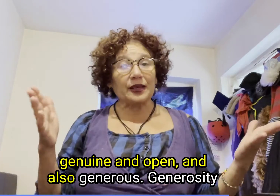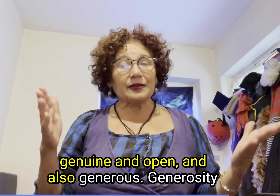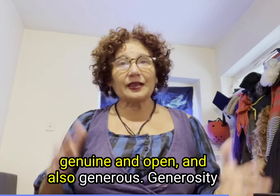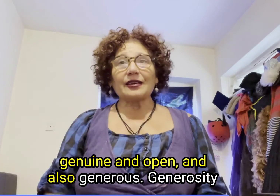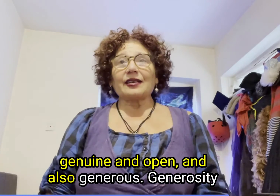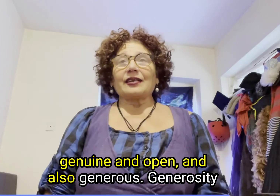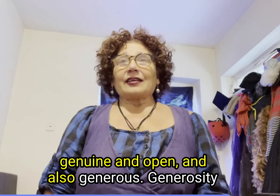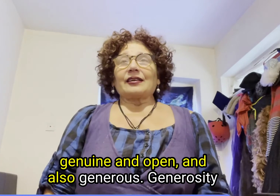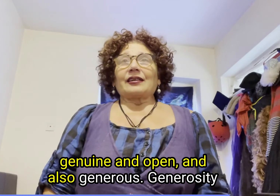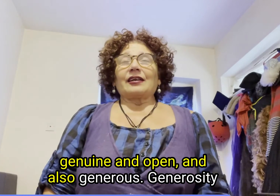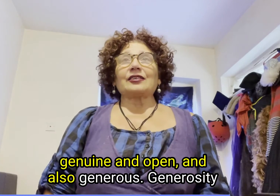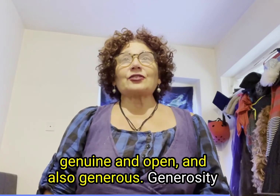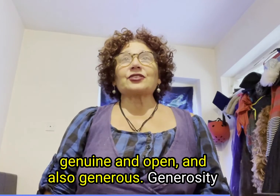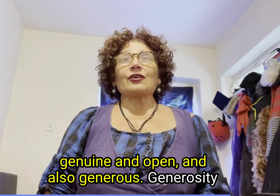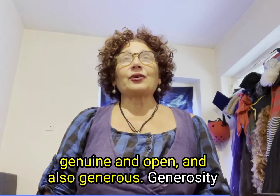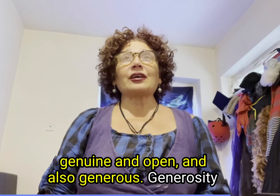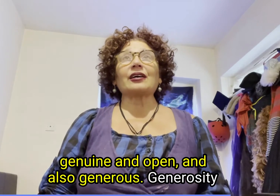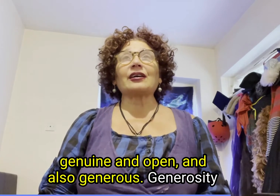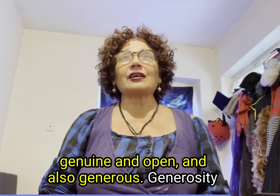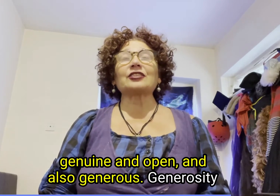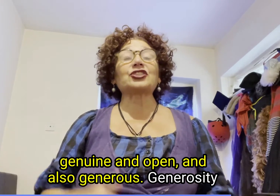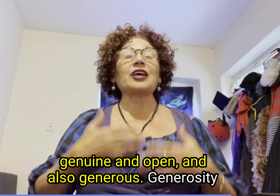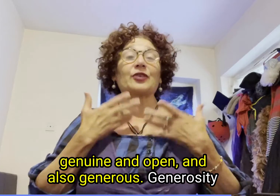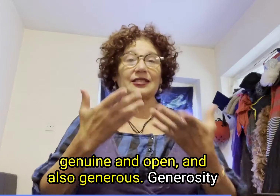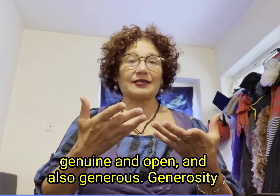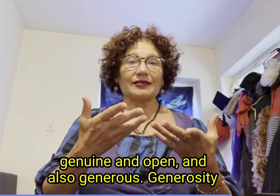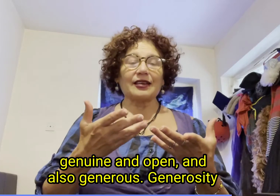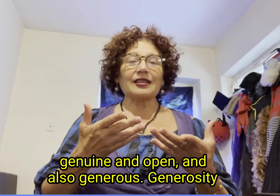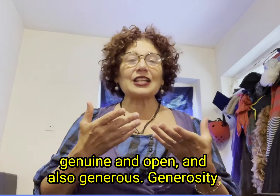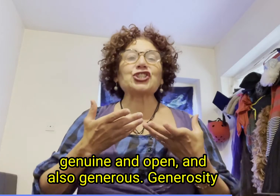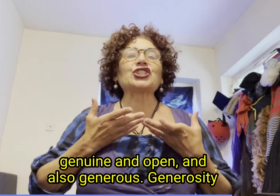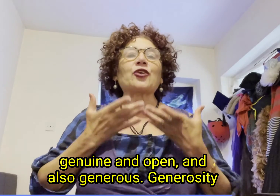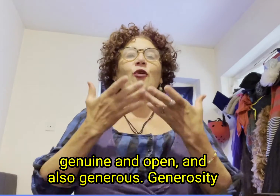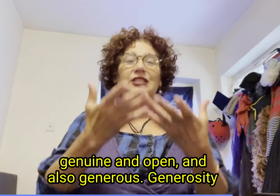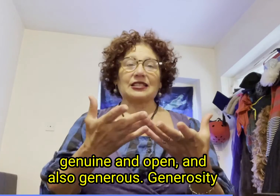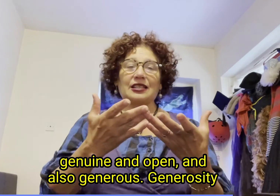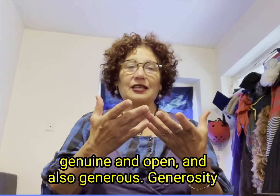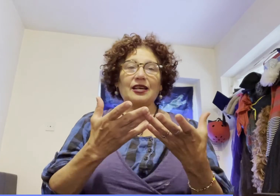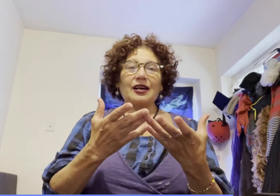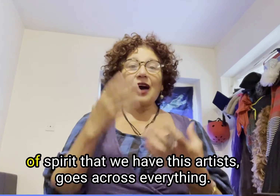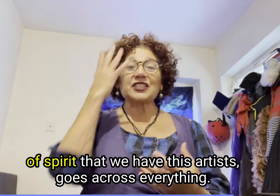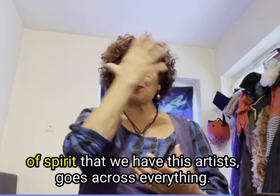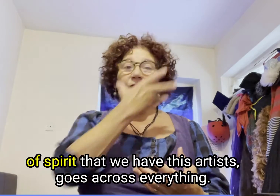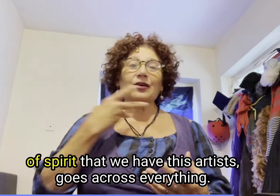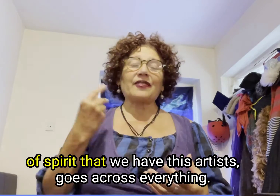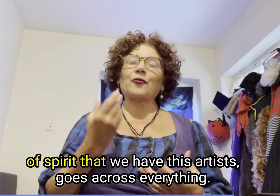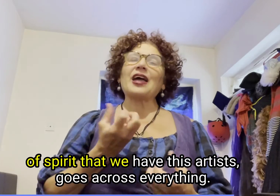open, and also generous. That generosity of spirit that we